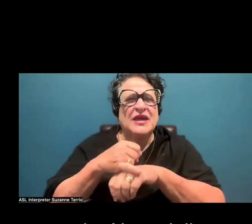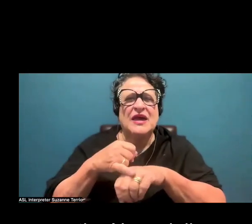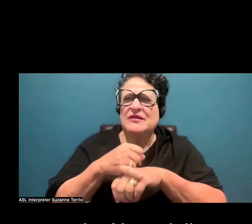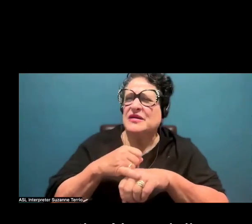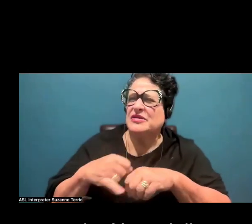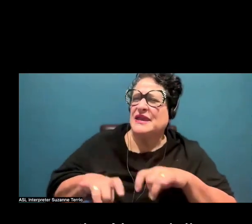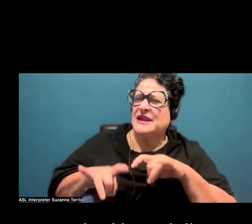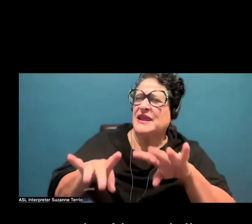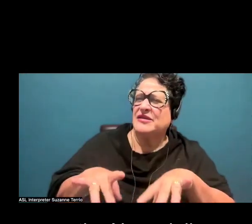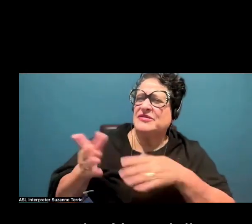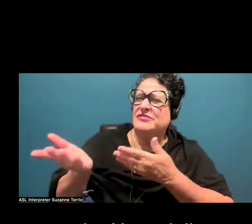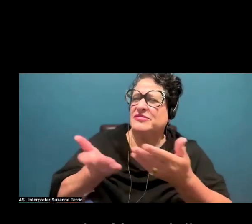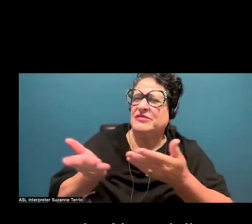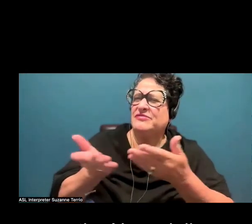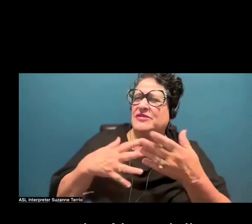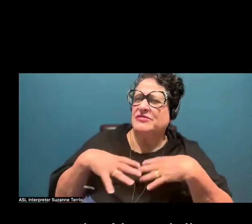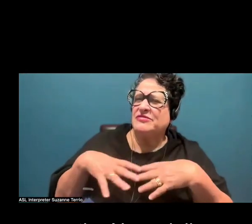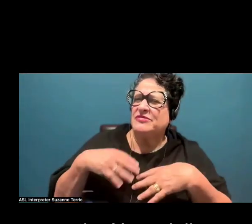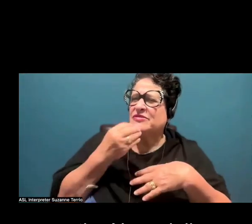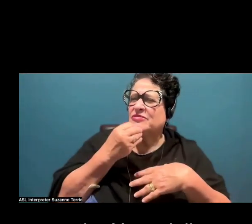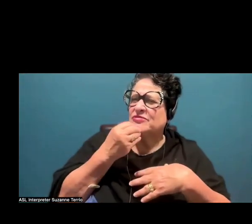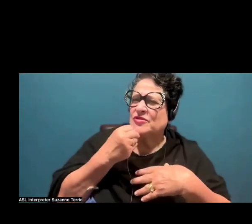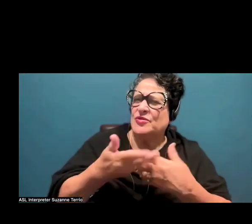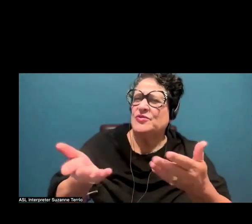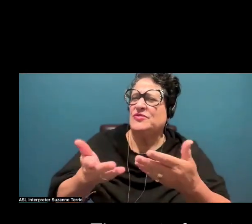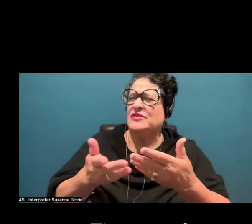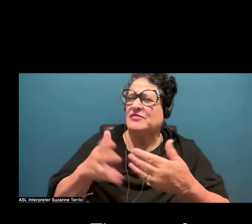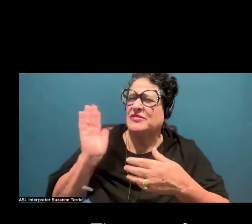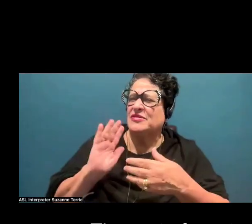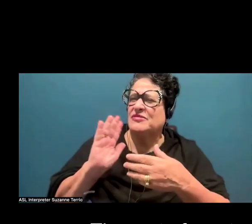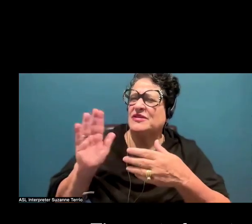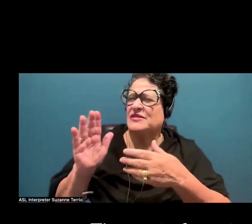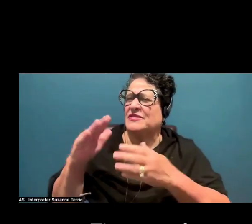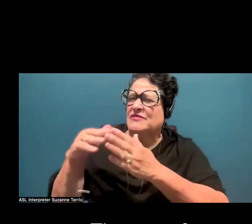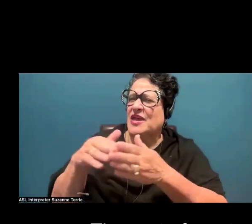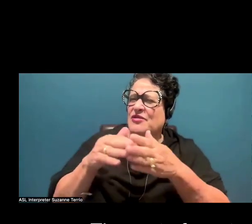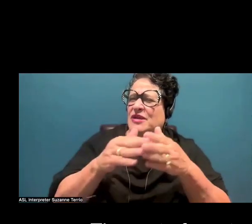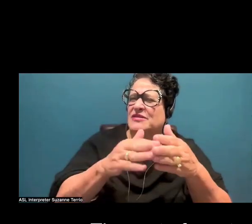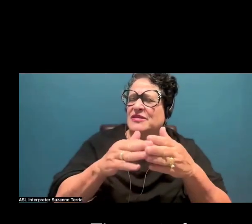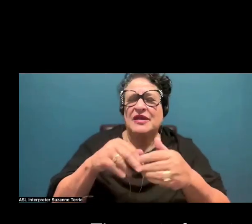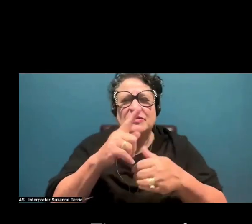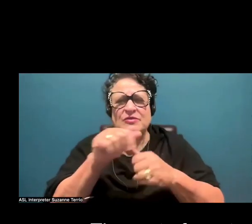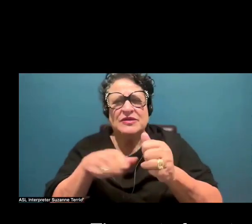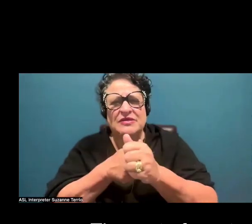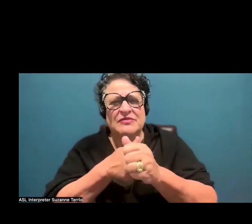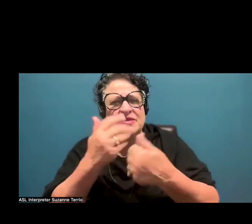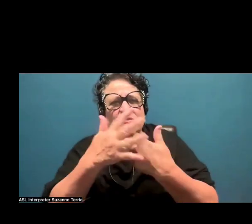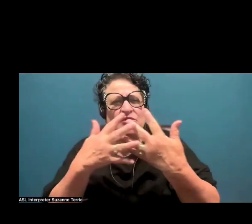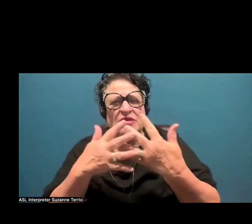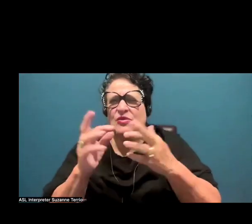delivers rations and clothes at the pier the ferries used to come and go from. The rest of us stay behind the fence, pray they make it home